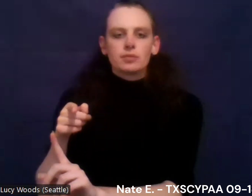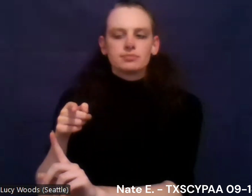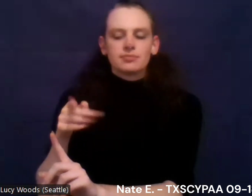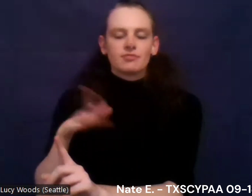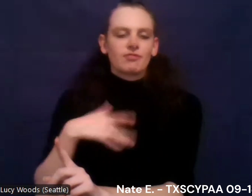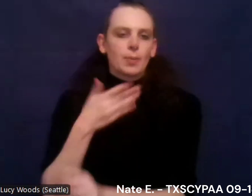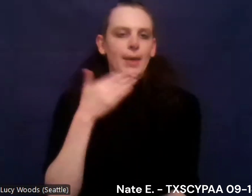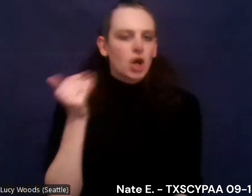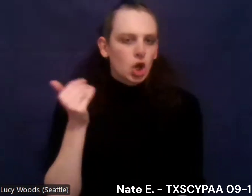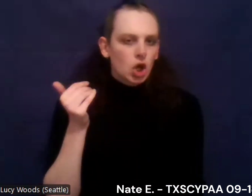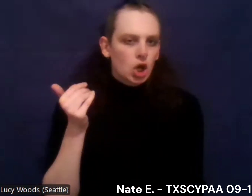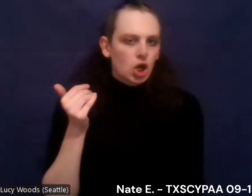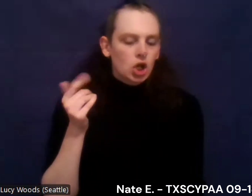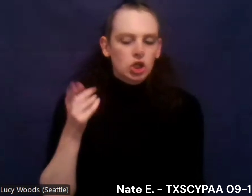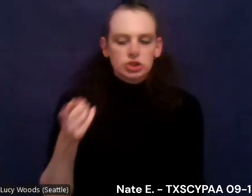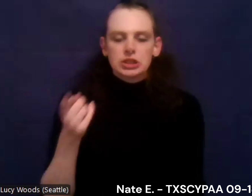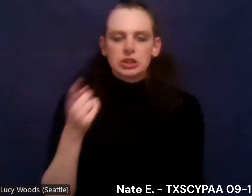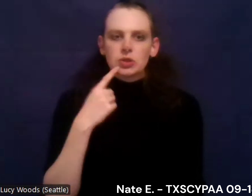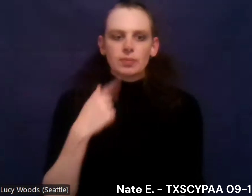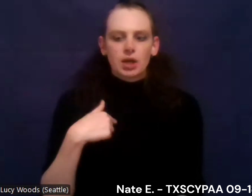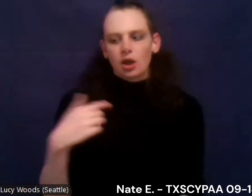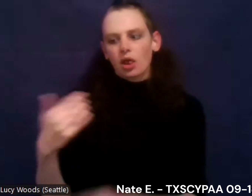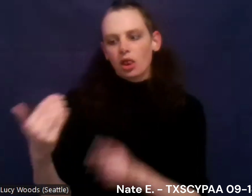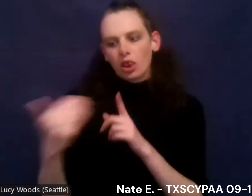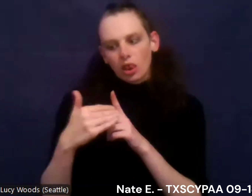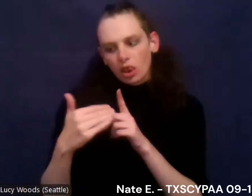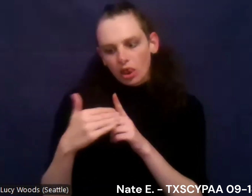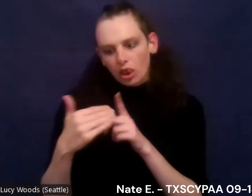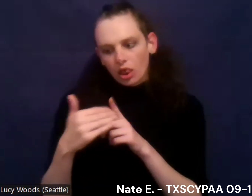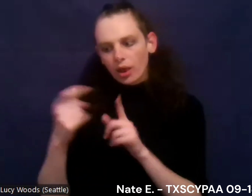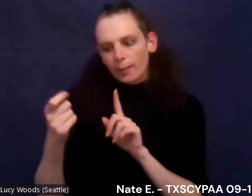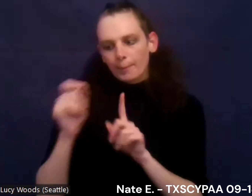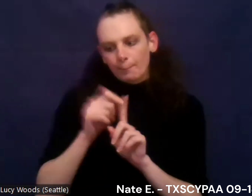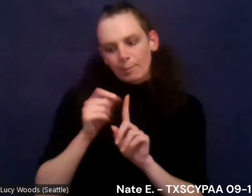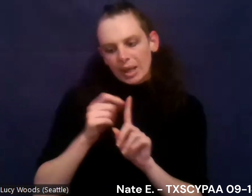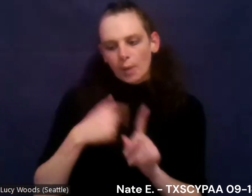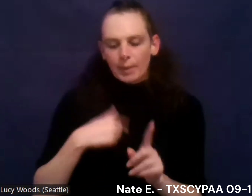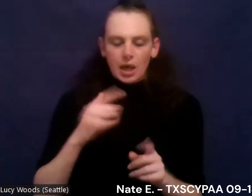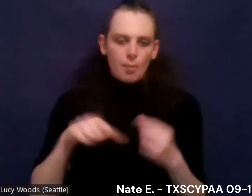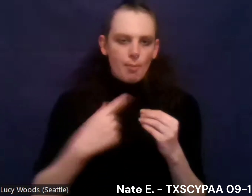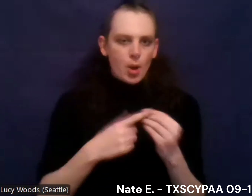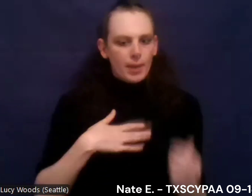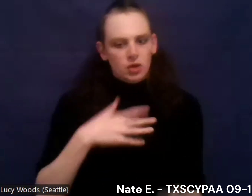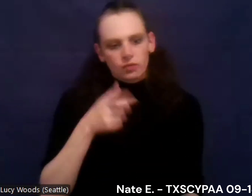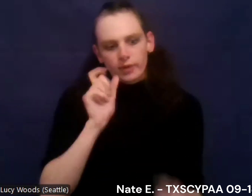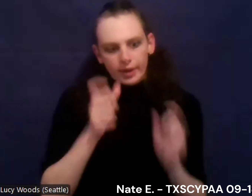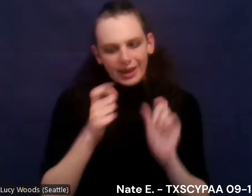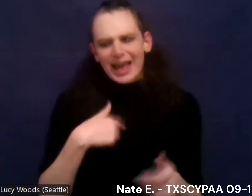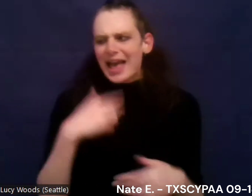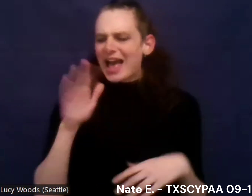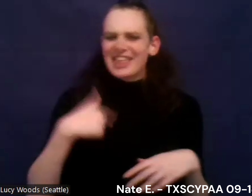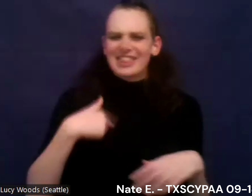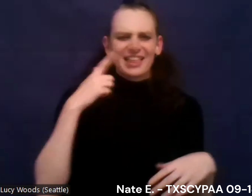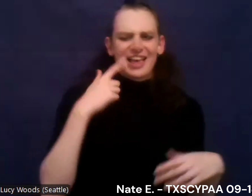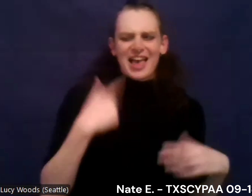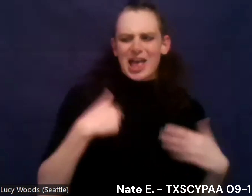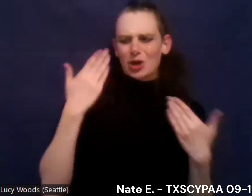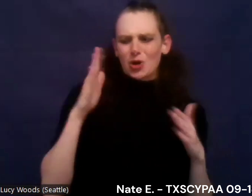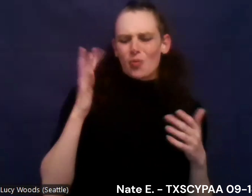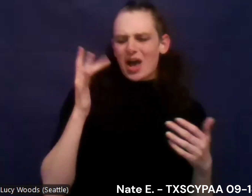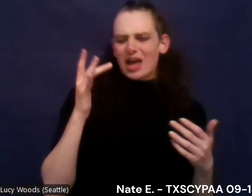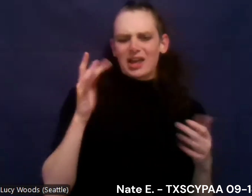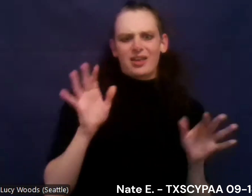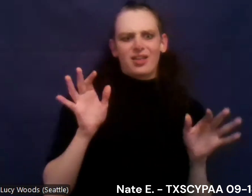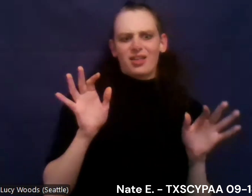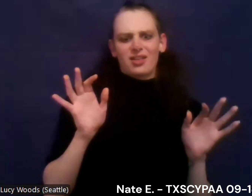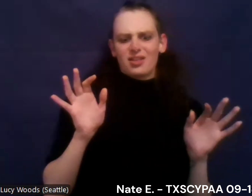not bug me so much about my drinking, right? Like, because this is going to happen. Like, I don't even know why you're making such a big deal because this isn't going anywhere. It was